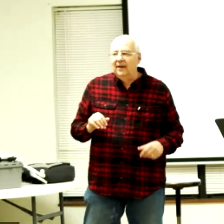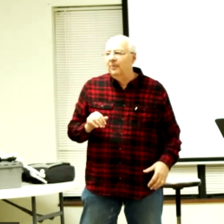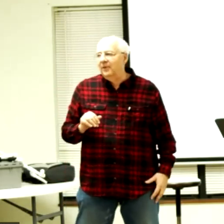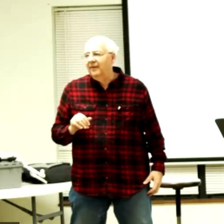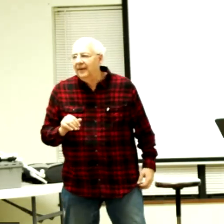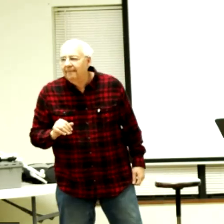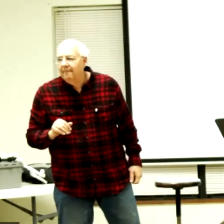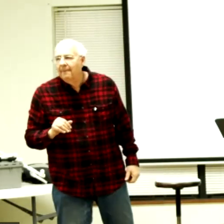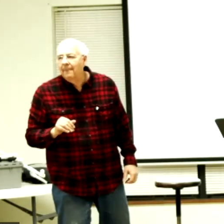that point, right?